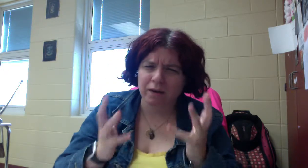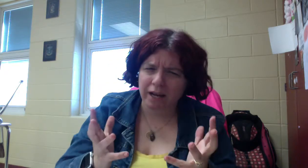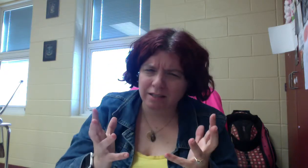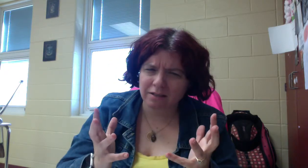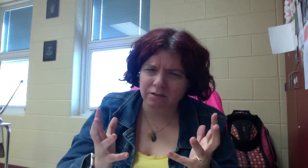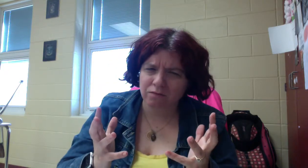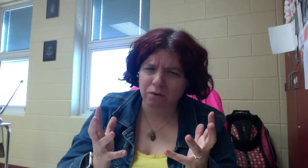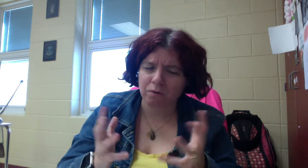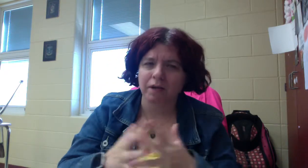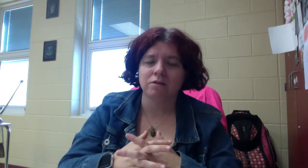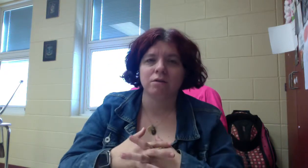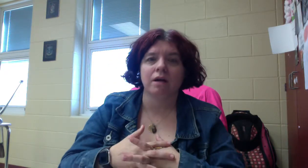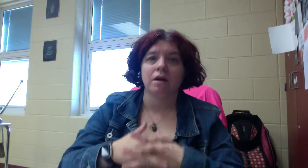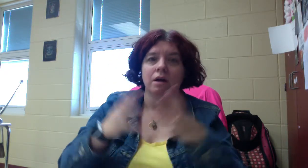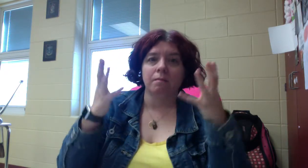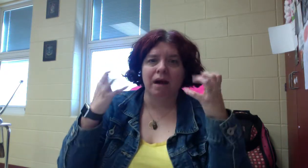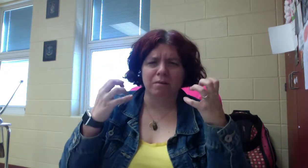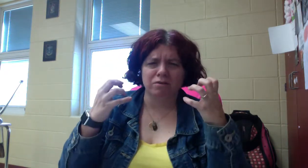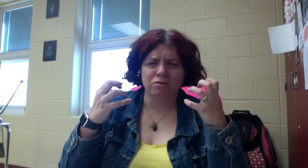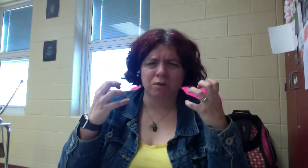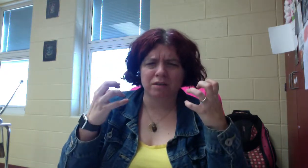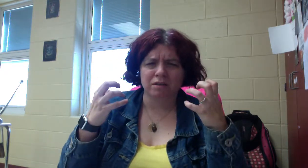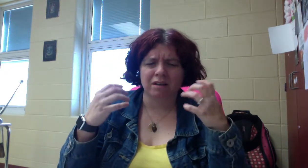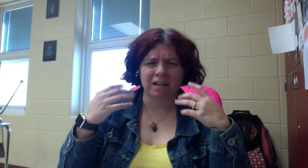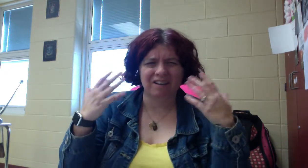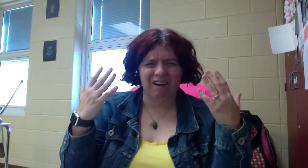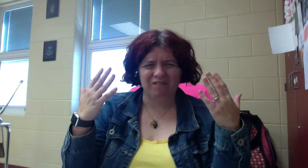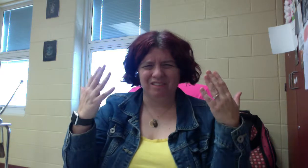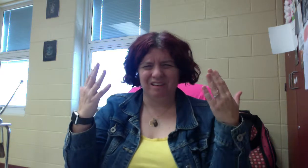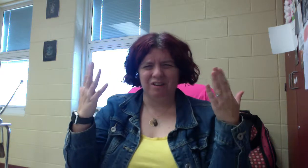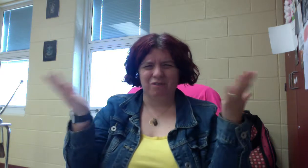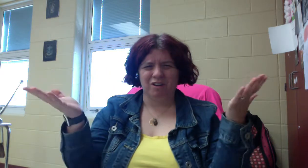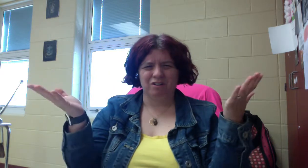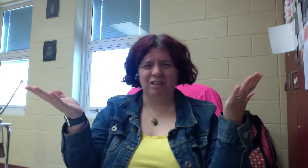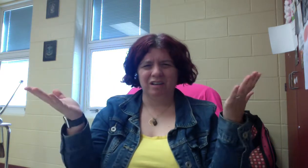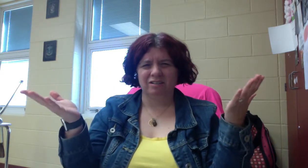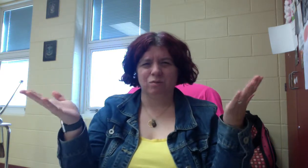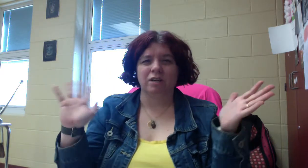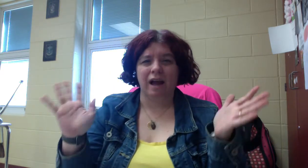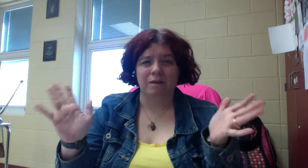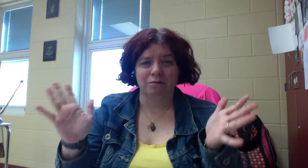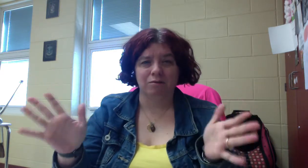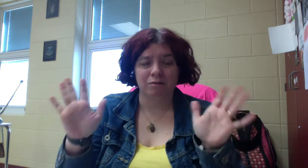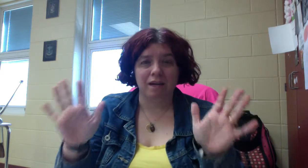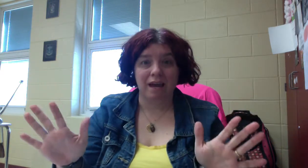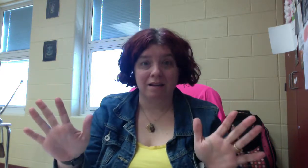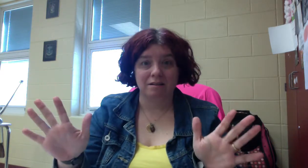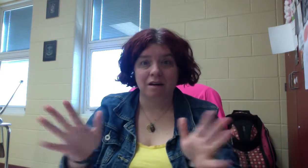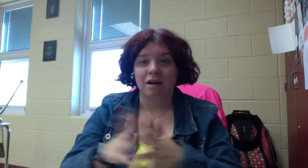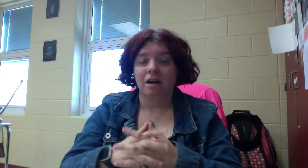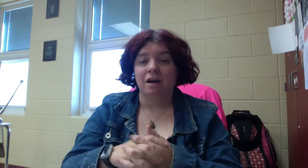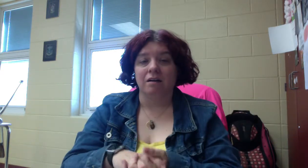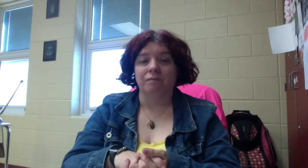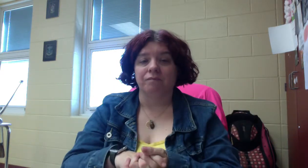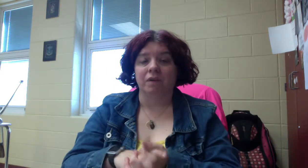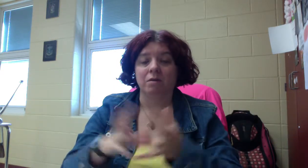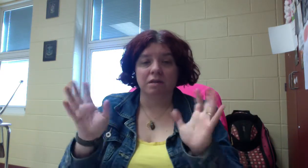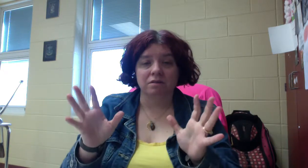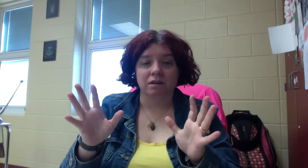head's tilted forward when I do that. My eyebrows are squinted, kind of like you're out in the sun and you forgot your sunglasses, which I absolutely hate. I always have sunglasses